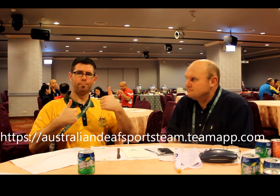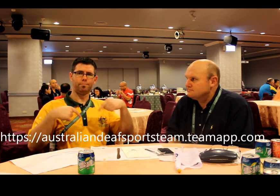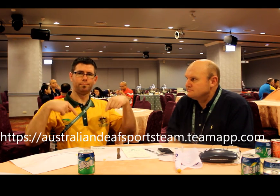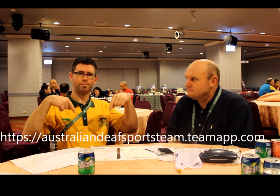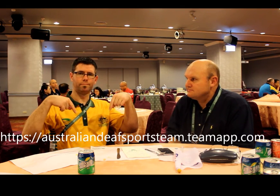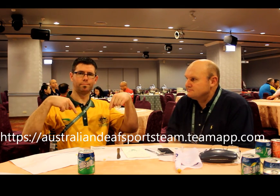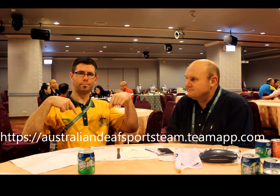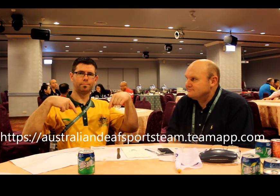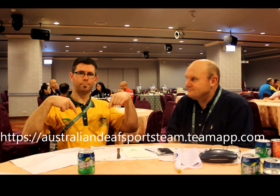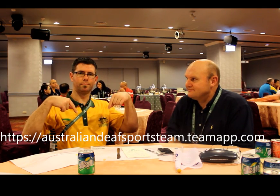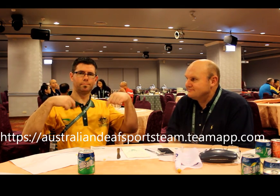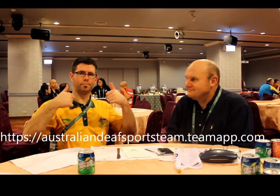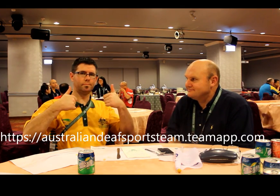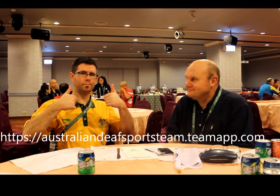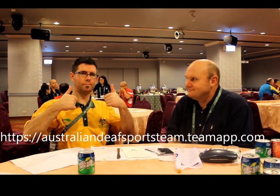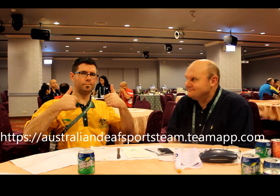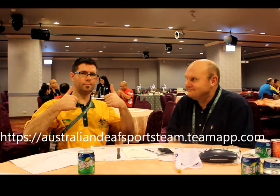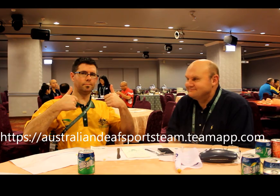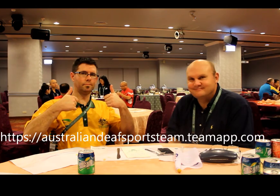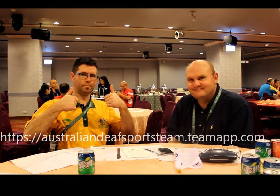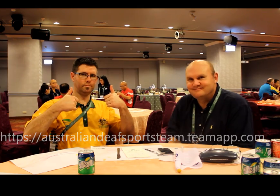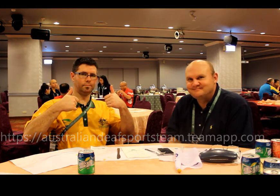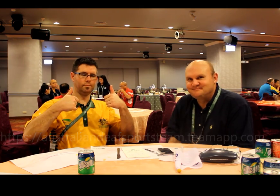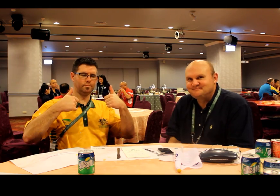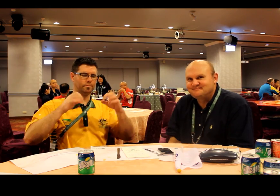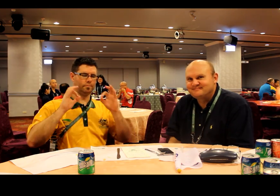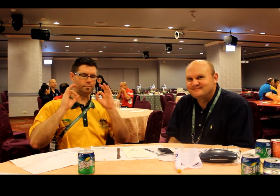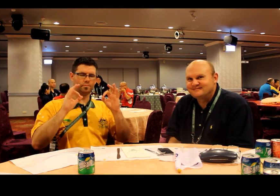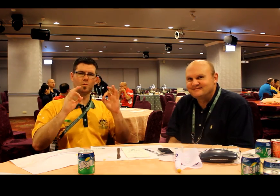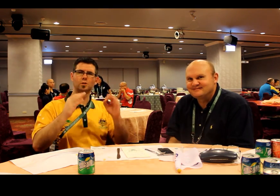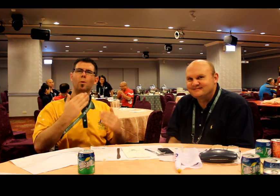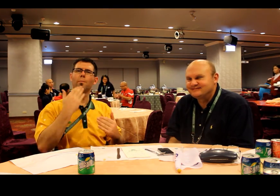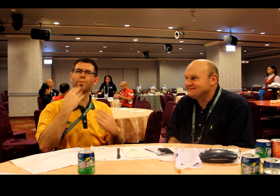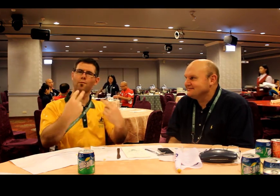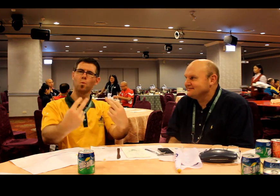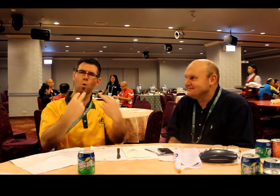will be up on the page for you. Great.